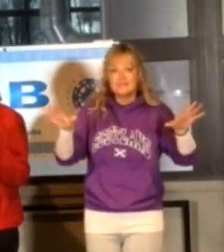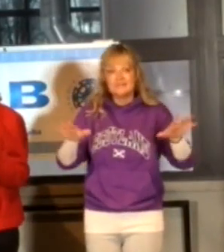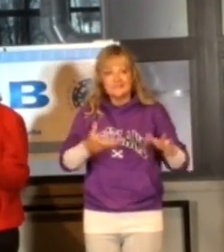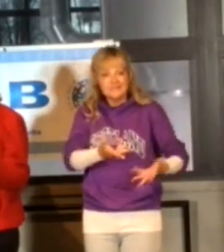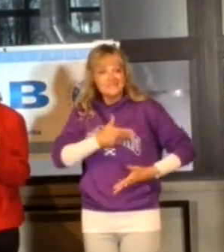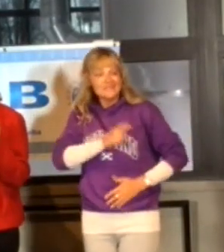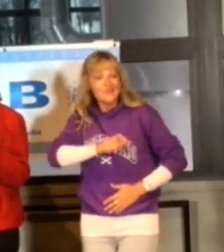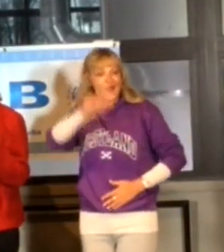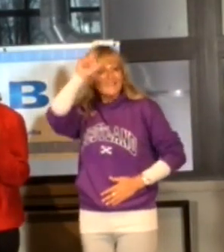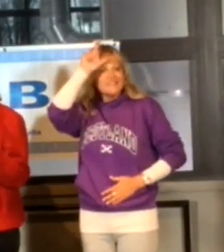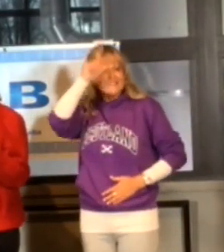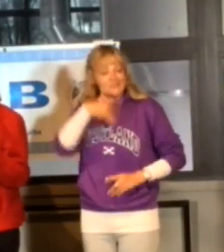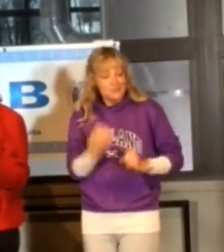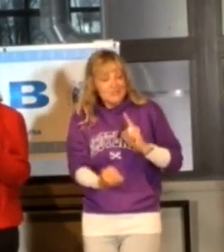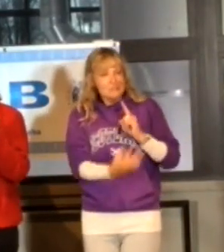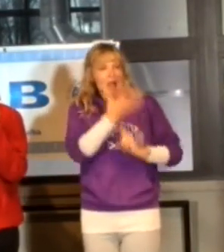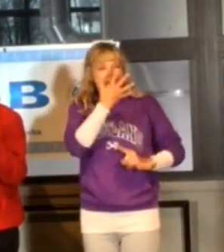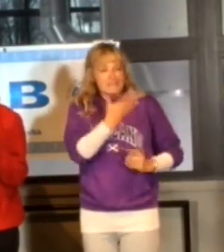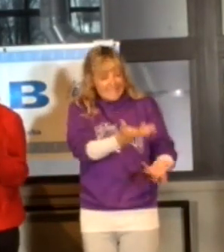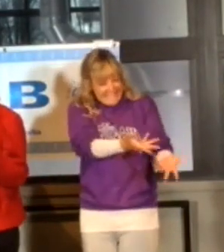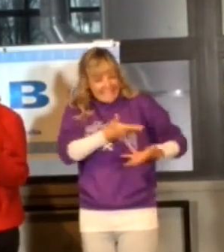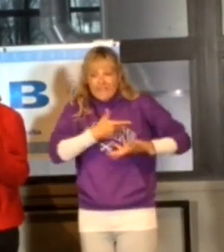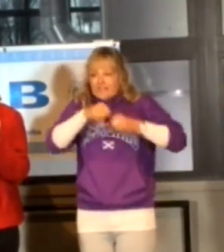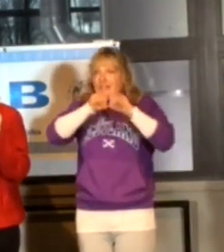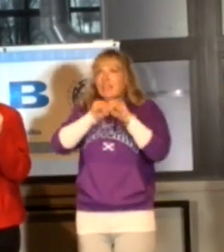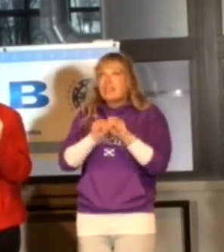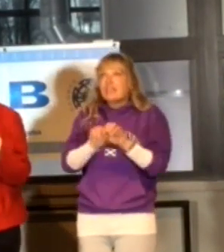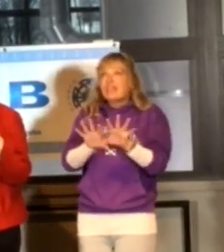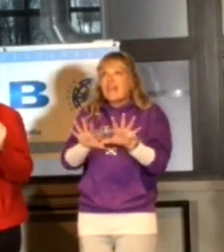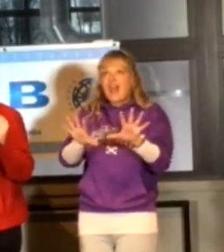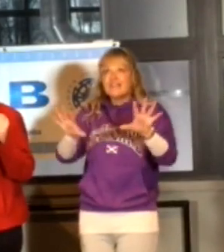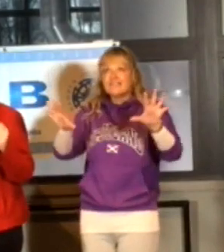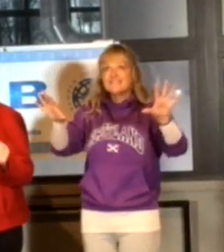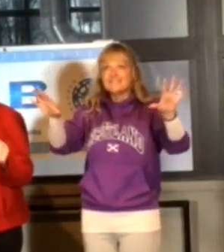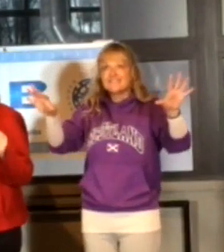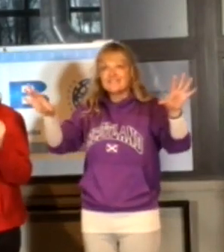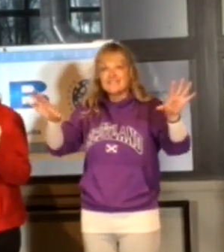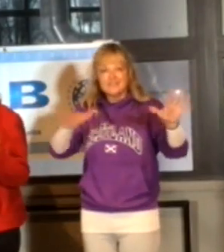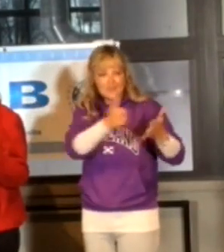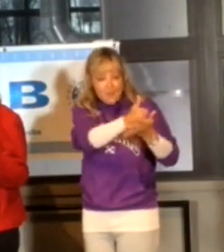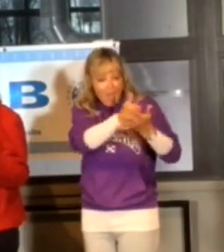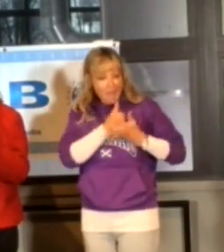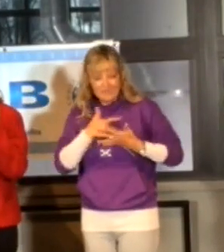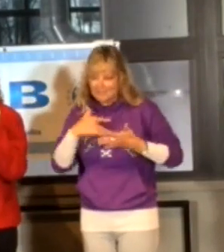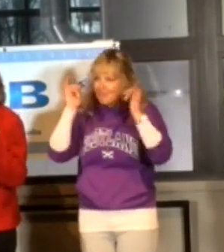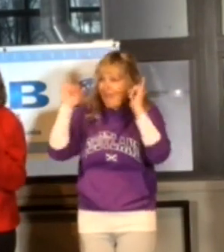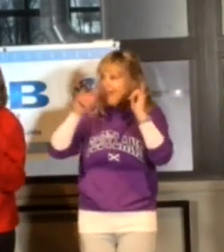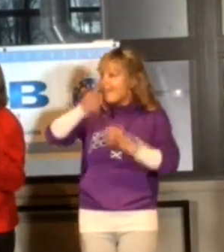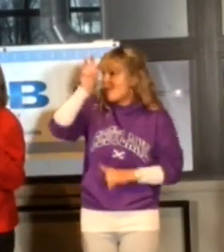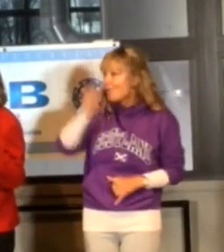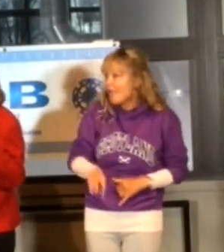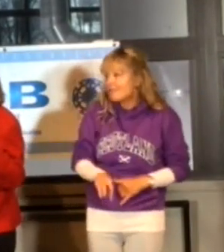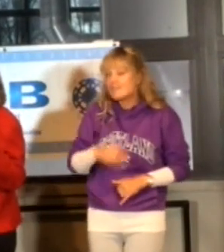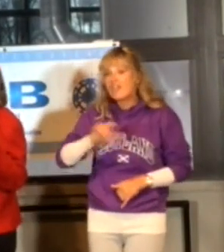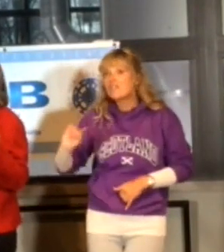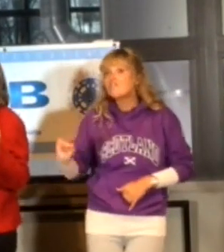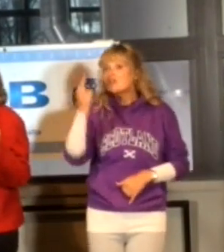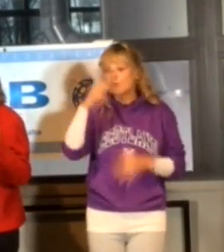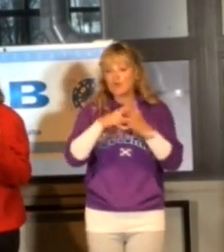the decade of the 2020, to light the way of our rallies in Wales. The first one in